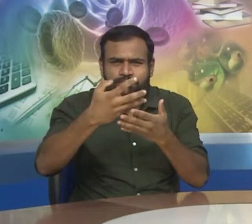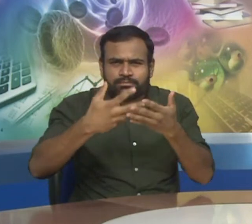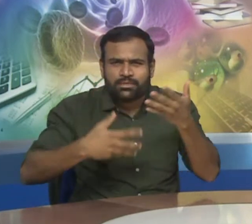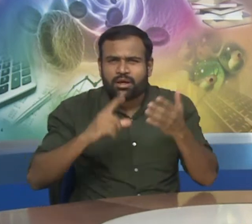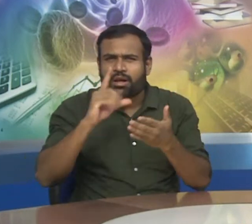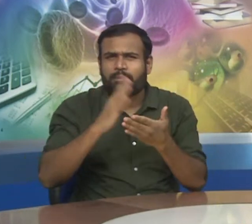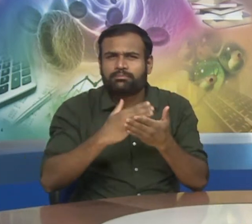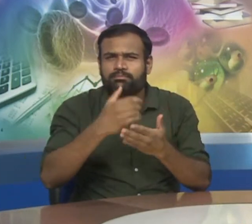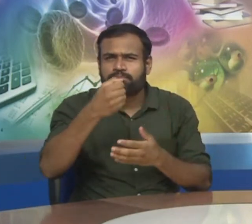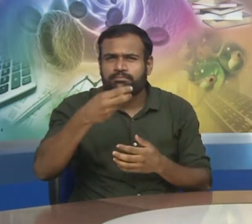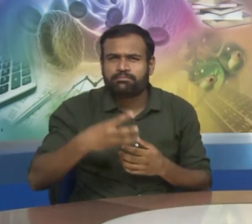Senior Secondary Level,